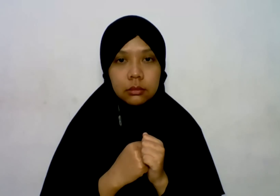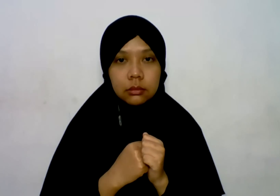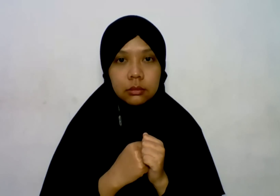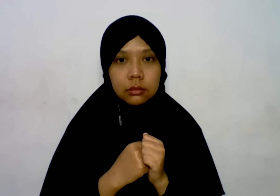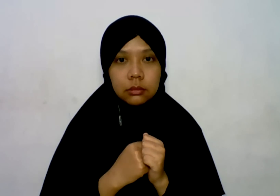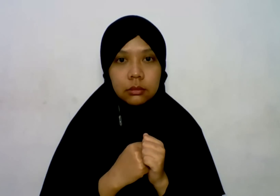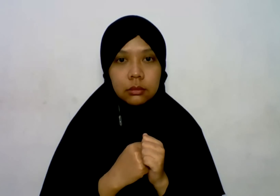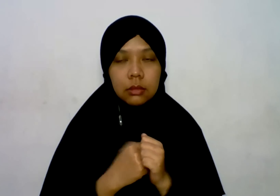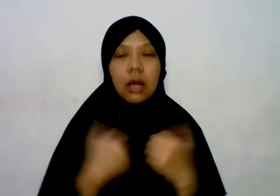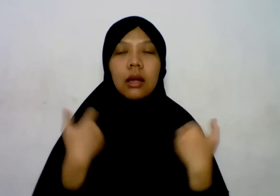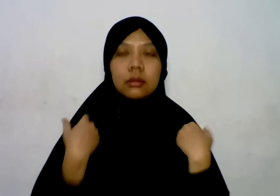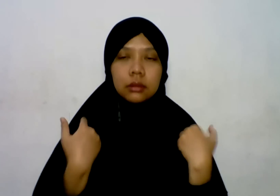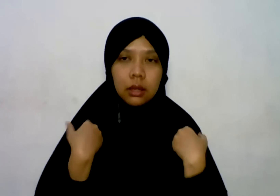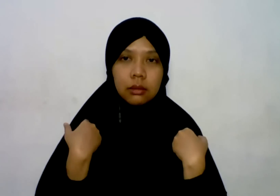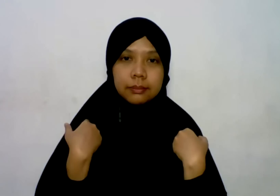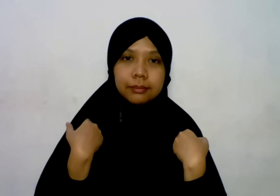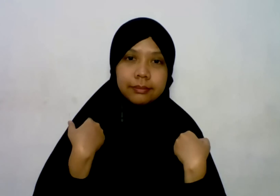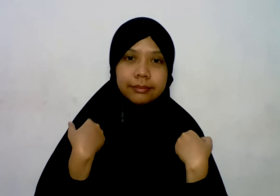many